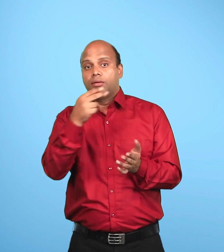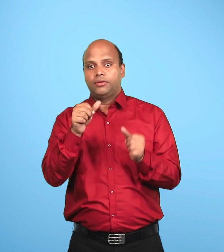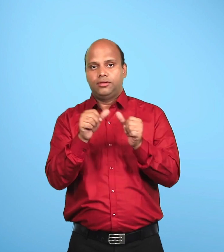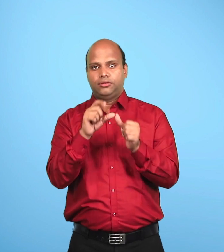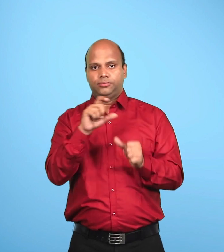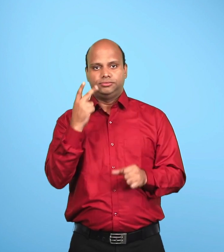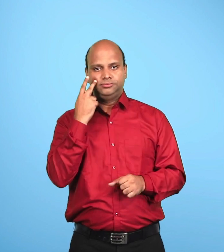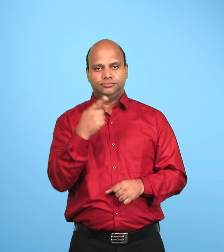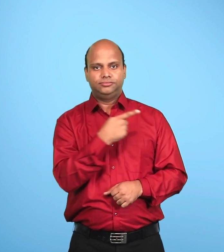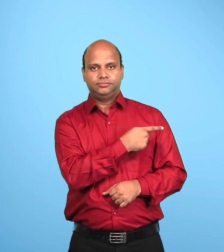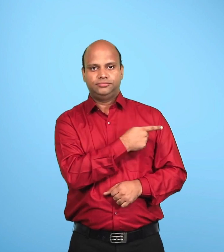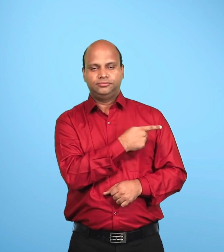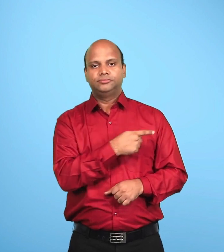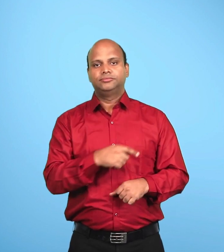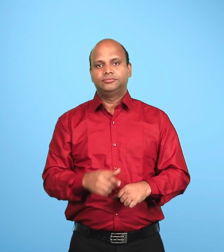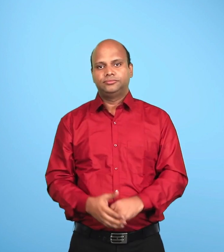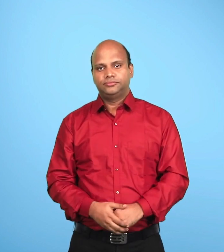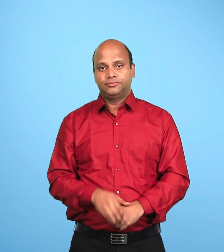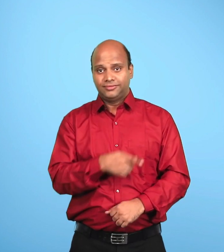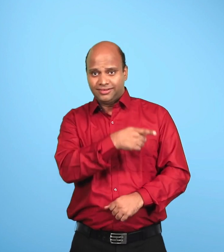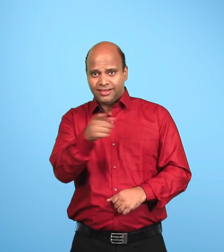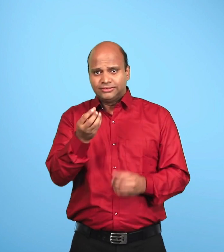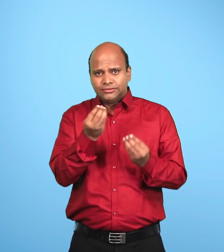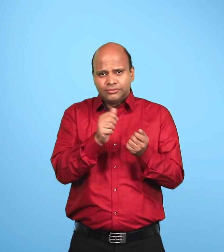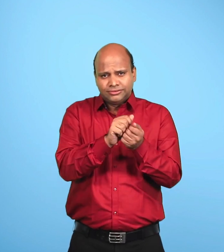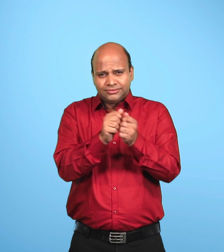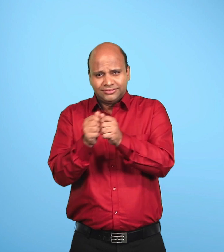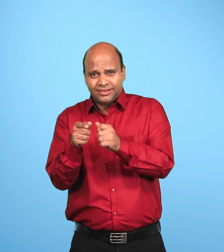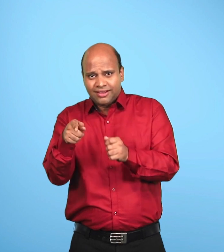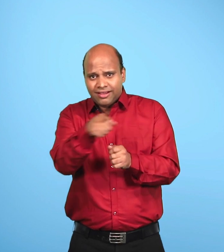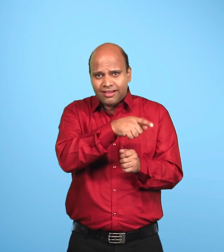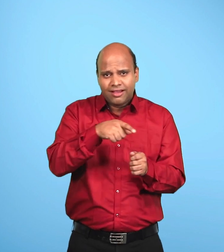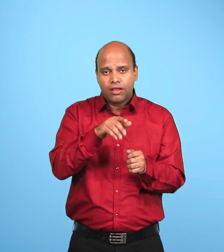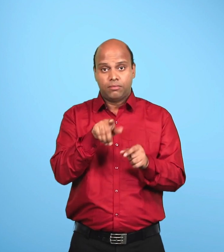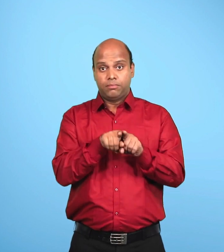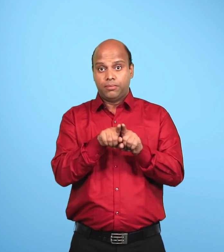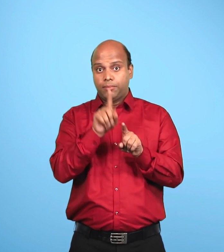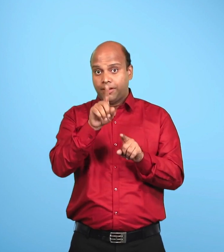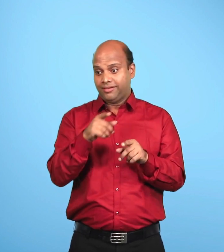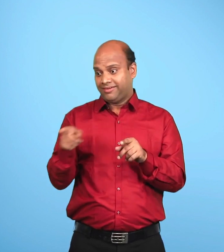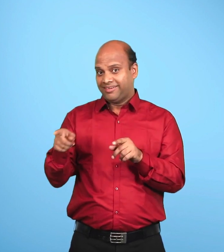over short periods to overcome small problems due to changes in the surroundings are